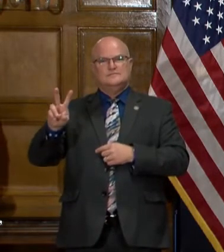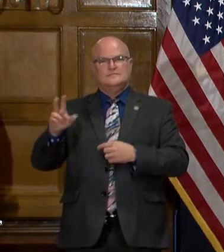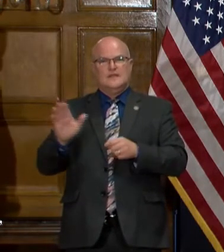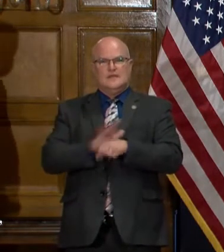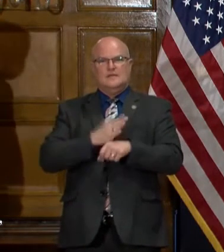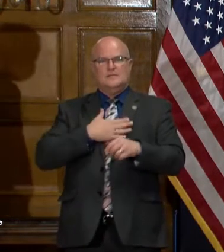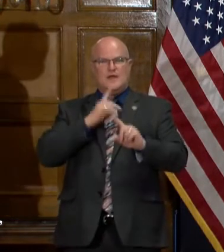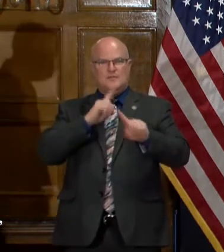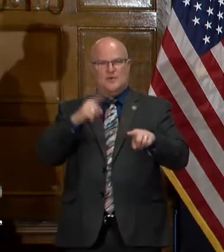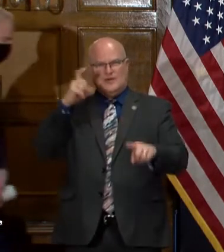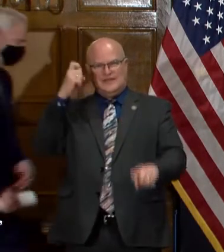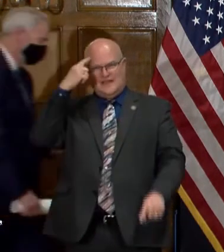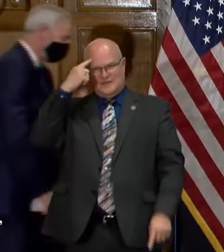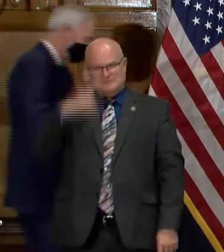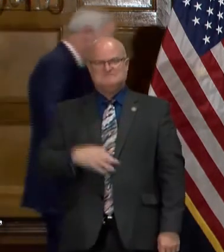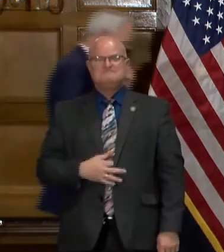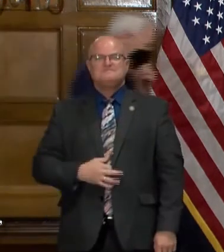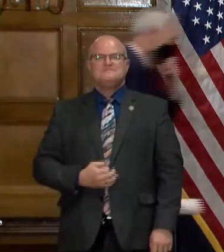report, Governor.